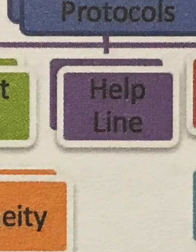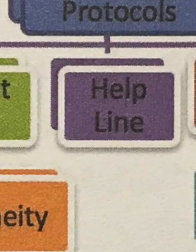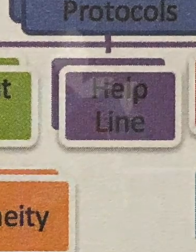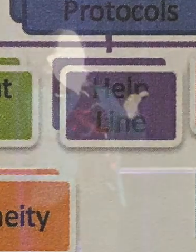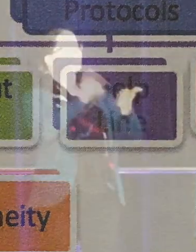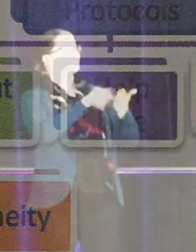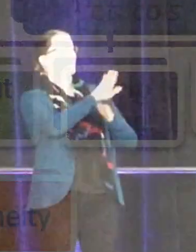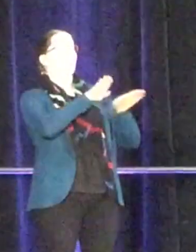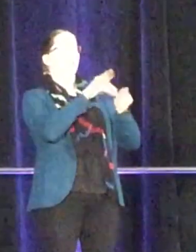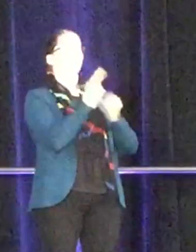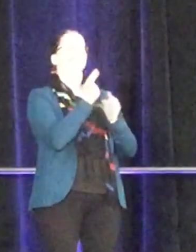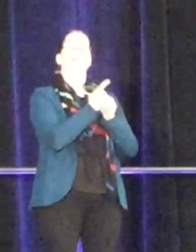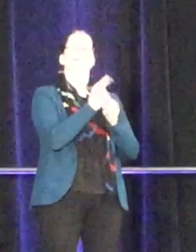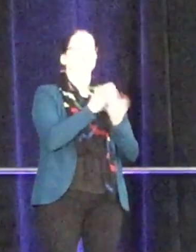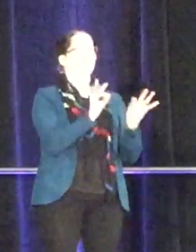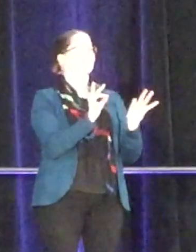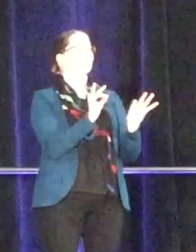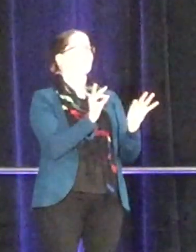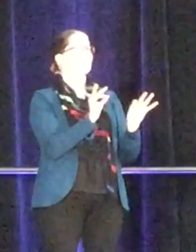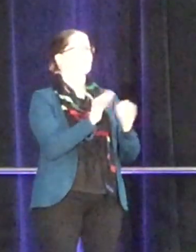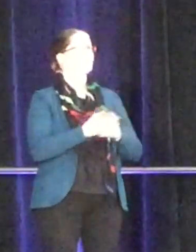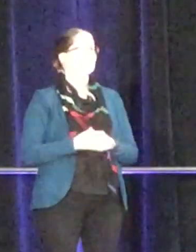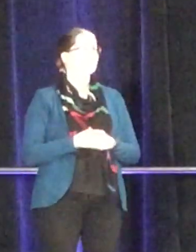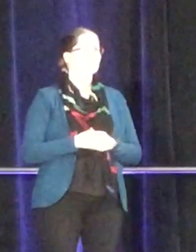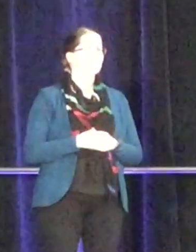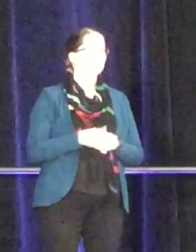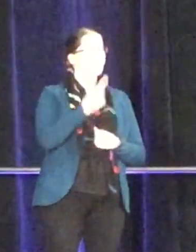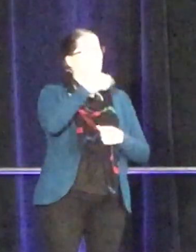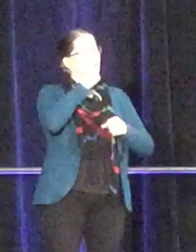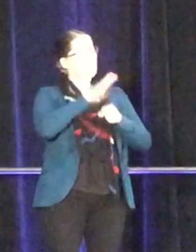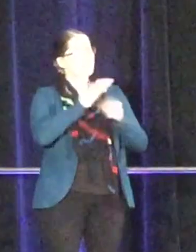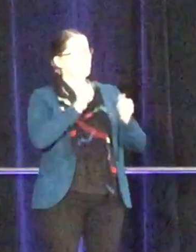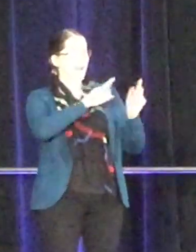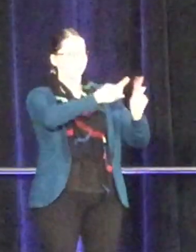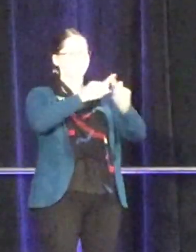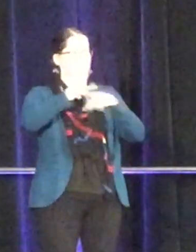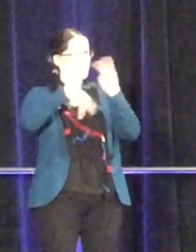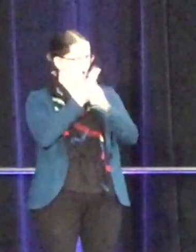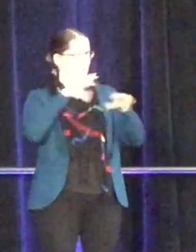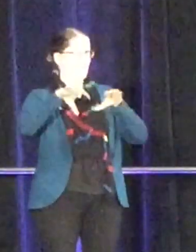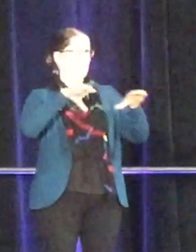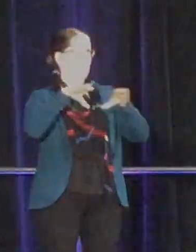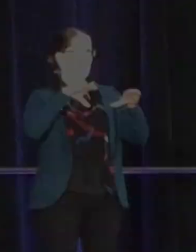about, right? What we need you to do is to commit to trying the activities. And then we begin to roll.